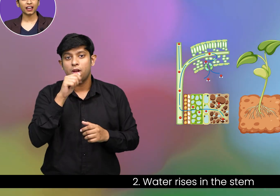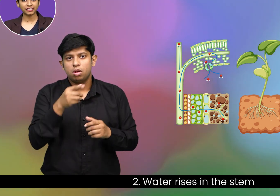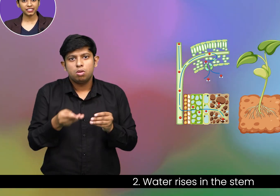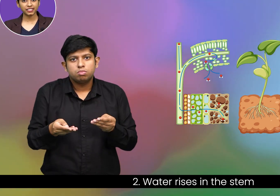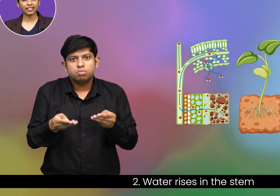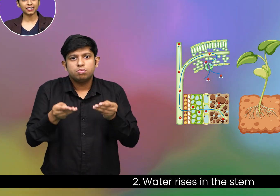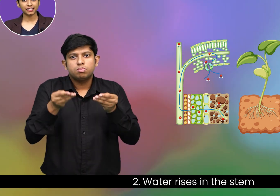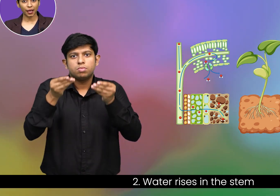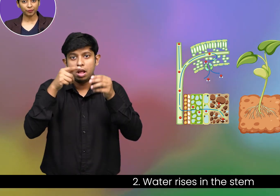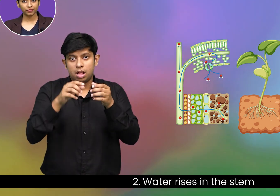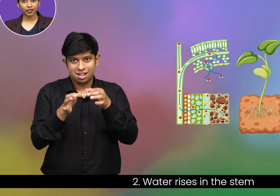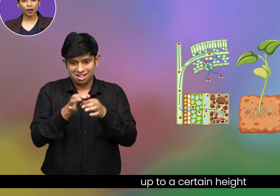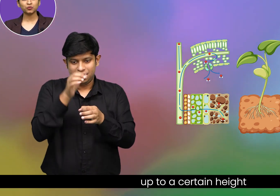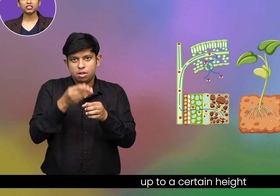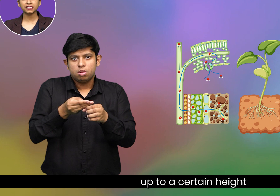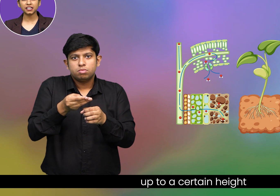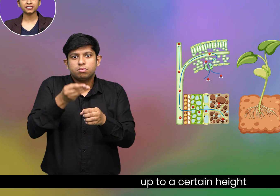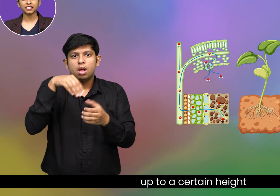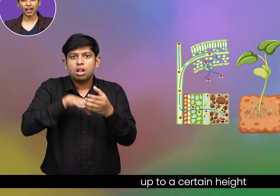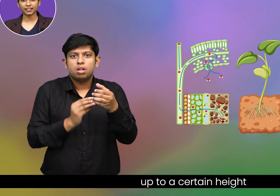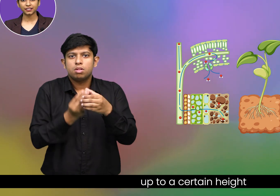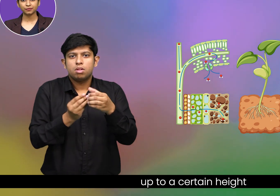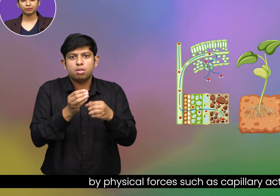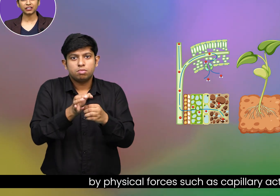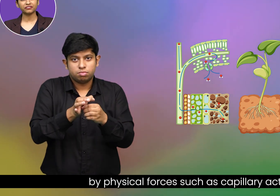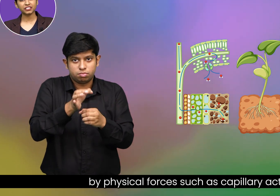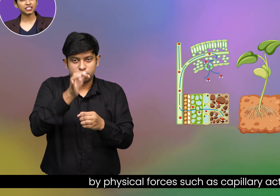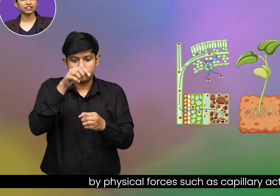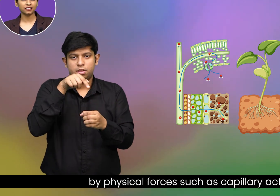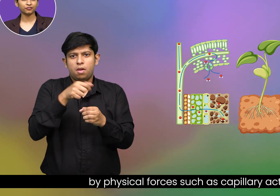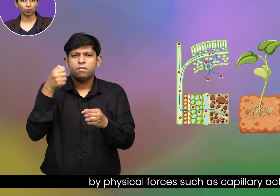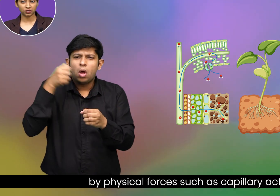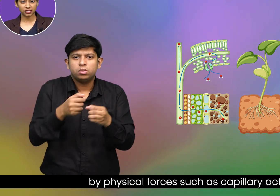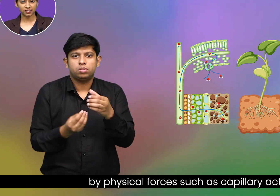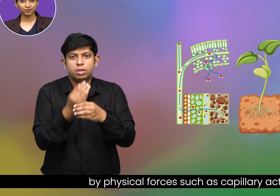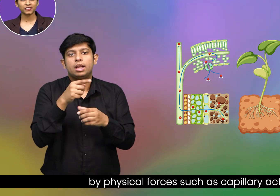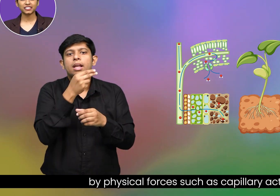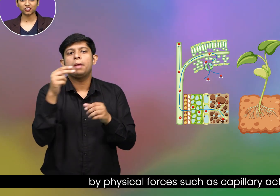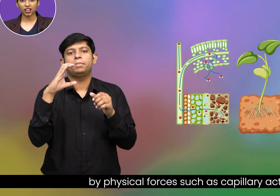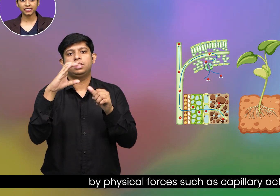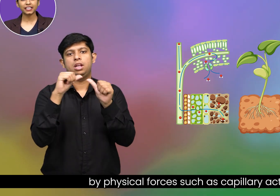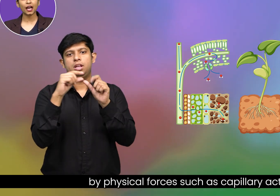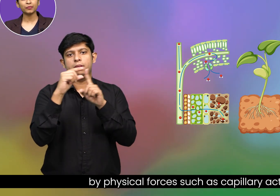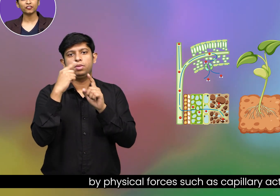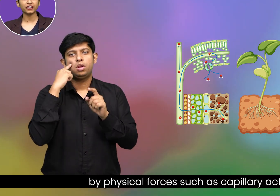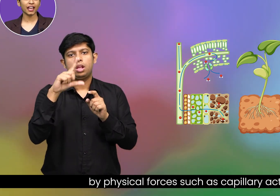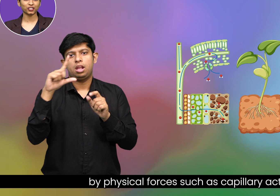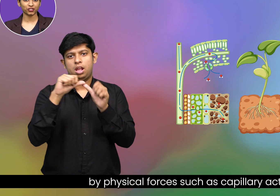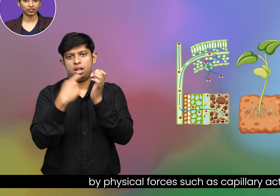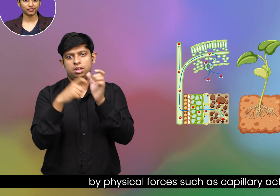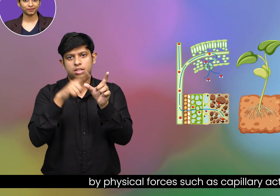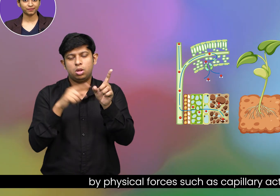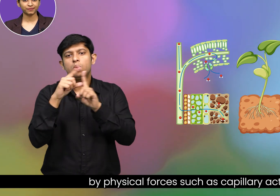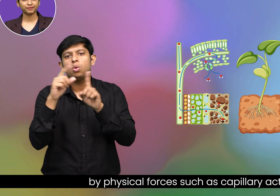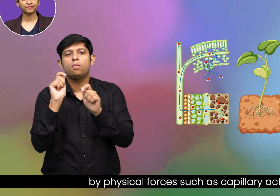Water rises in the stem up to a certain height by physical forces such as capillary